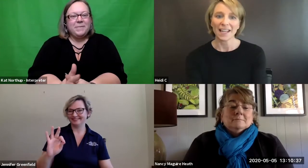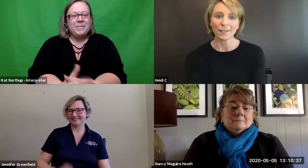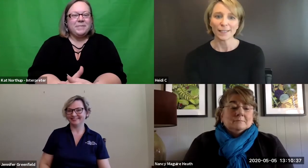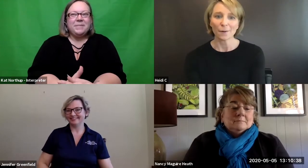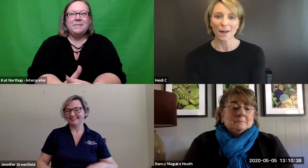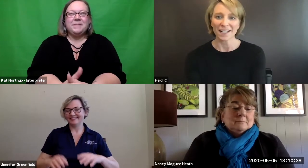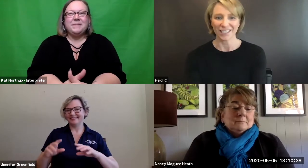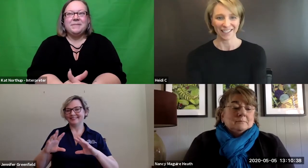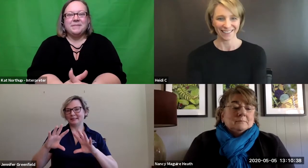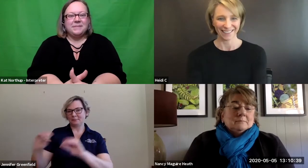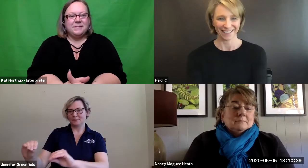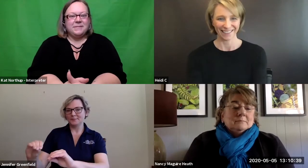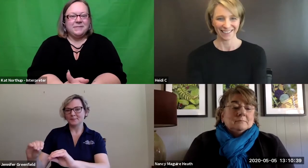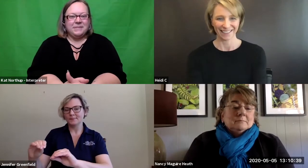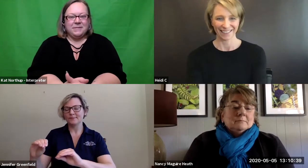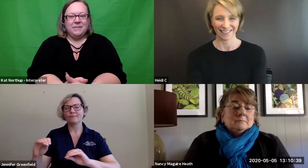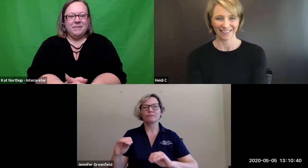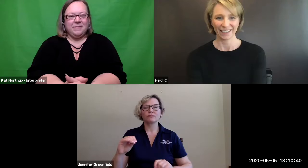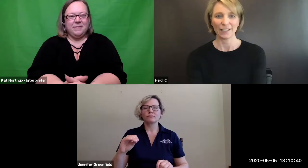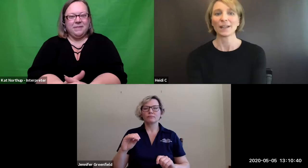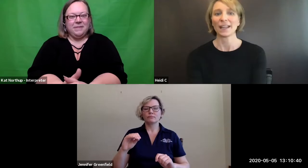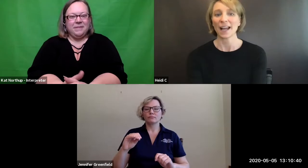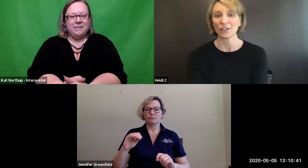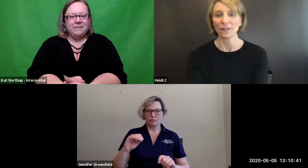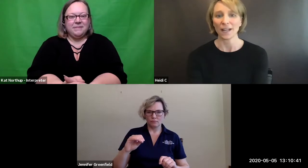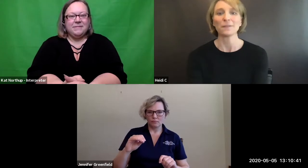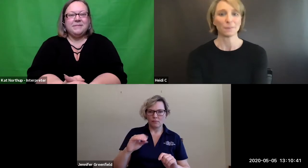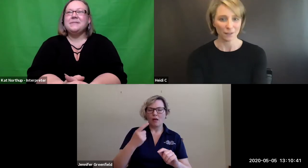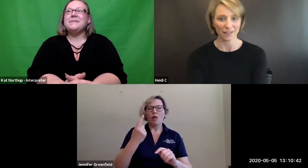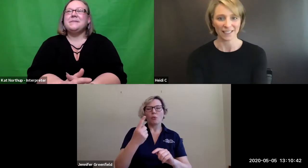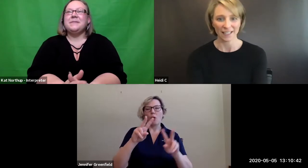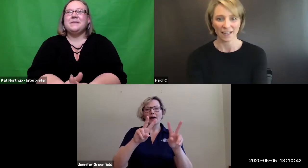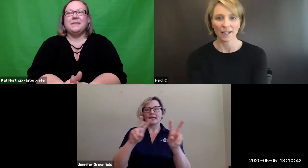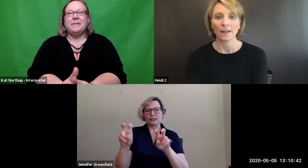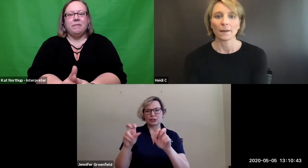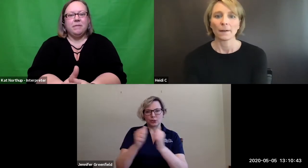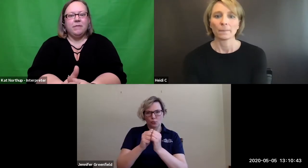Okay, thank you so much. You can hide your video. Perfect.